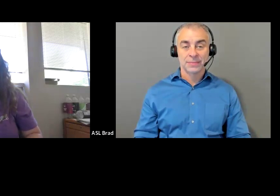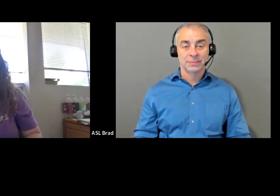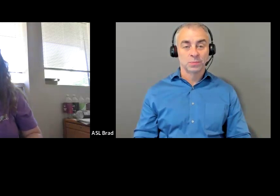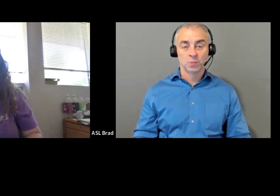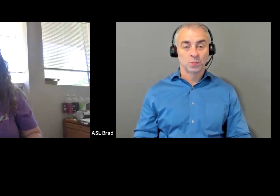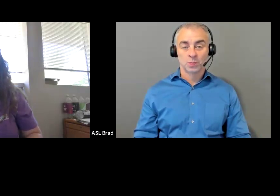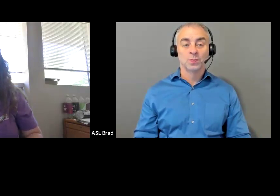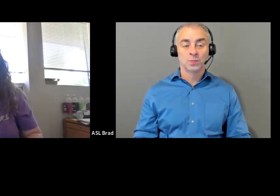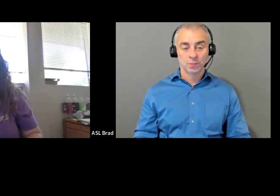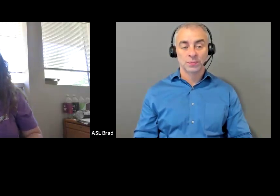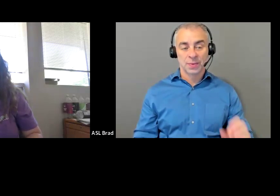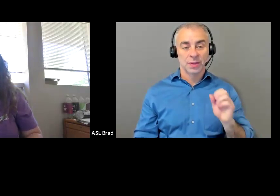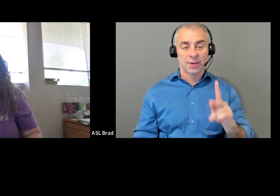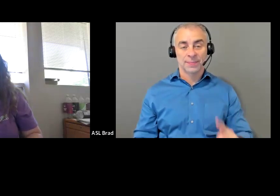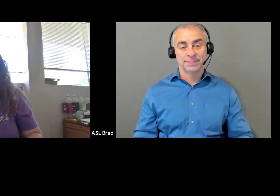Okay.